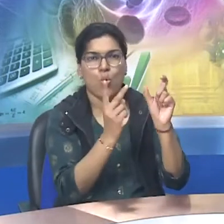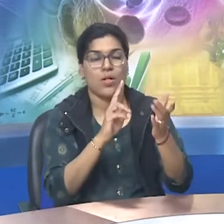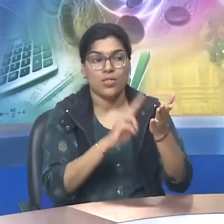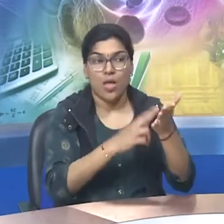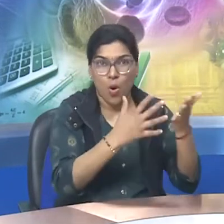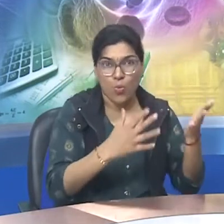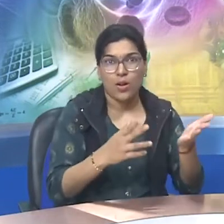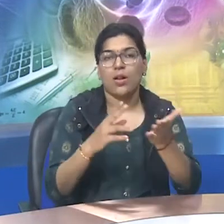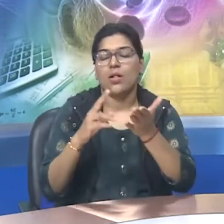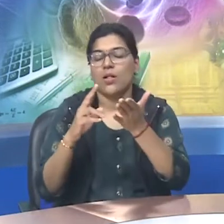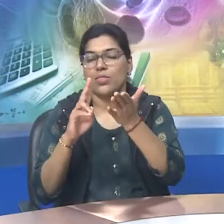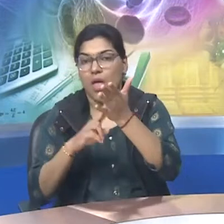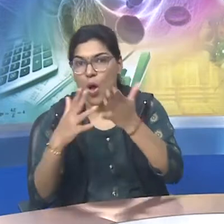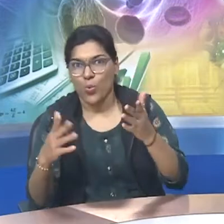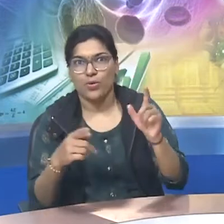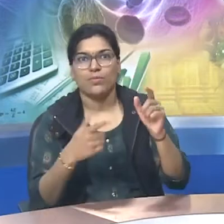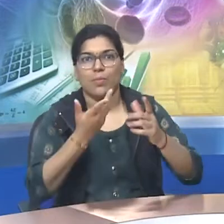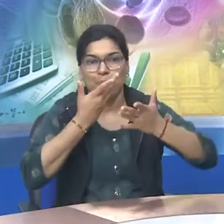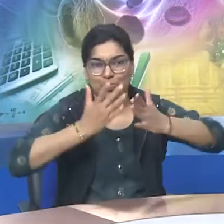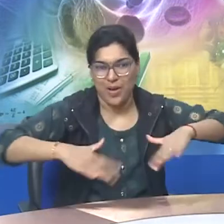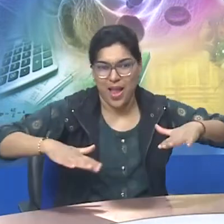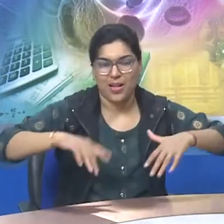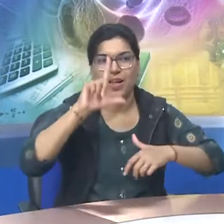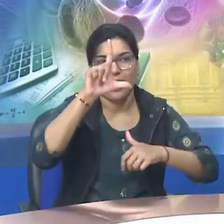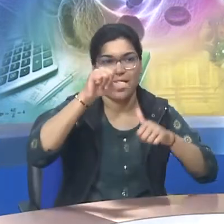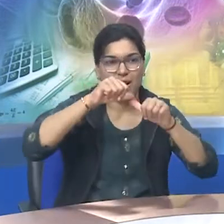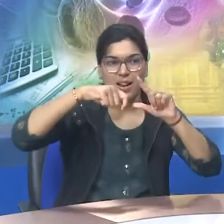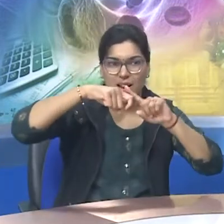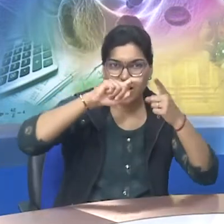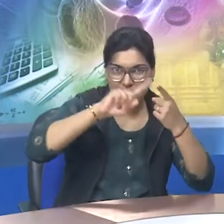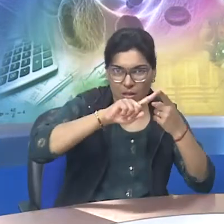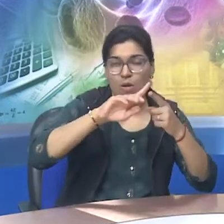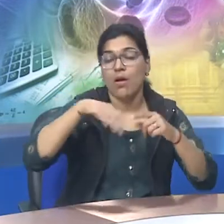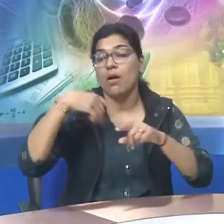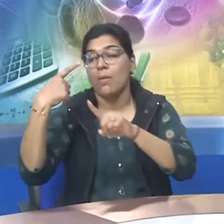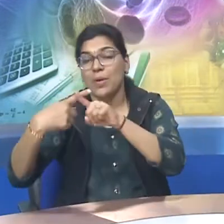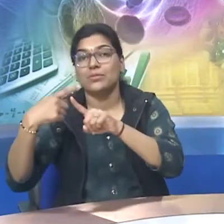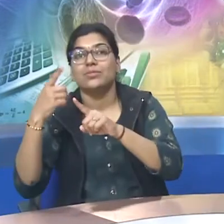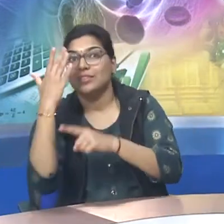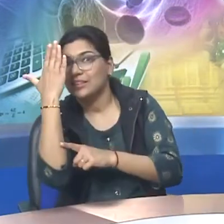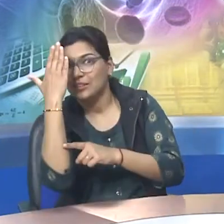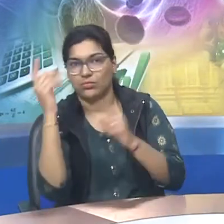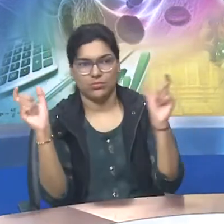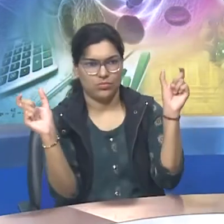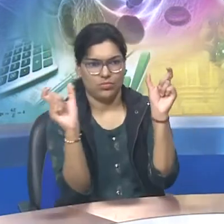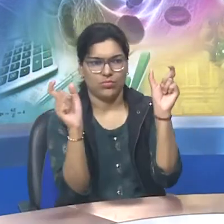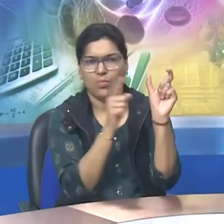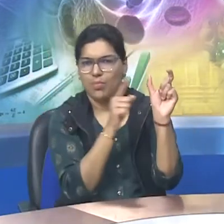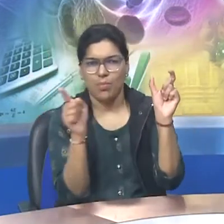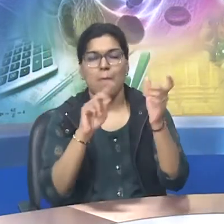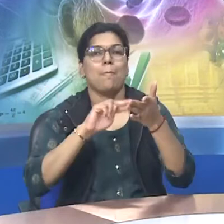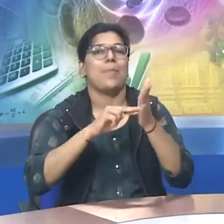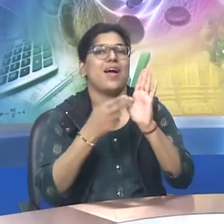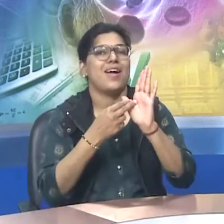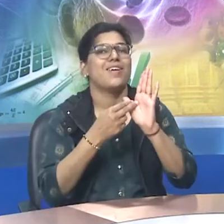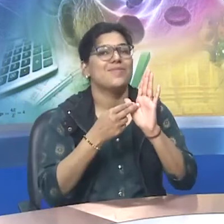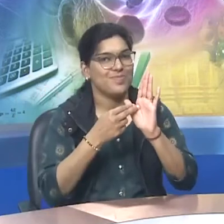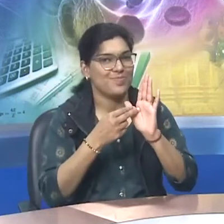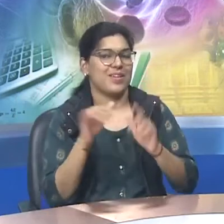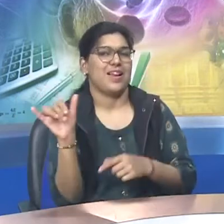So in this sentence it does not mean that mirror is equal to lake, but